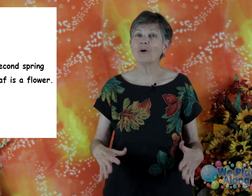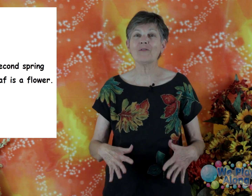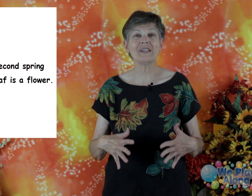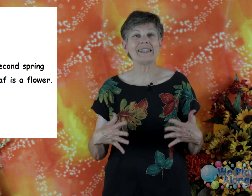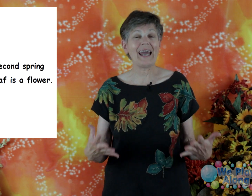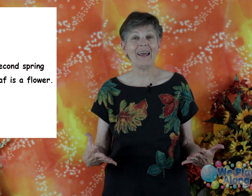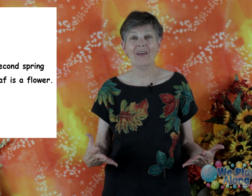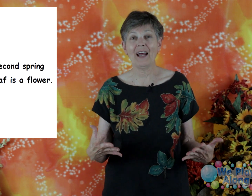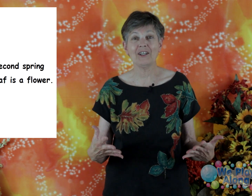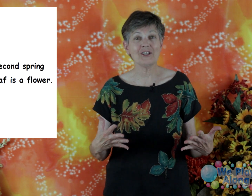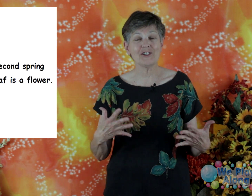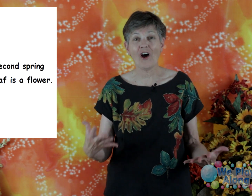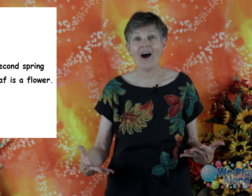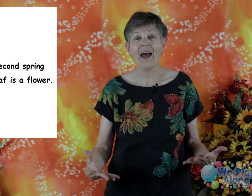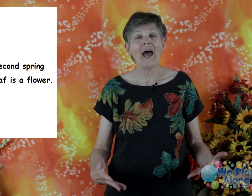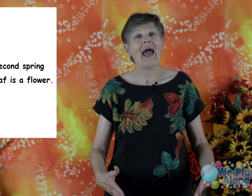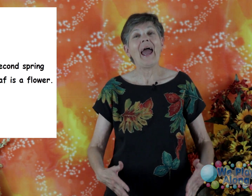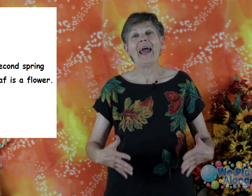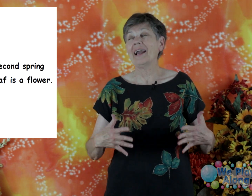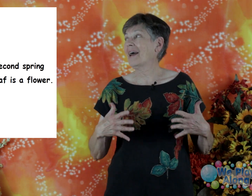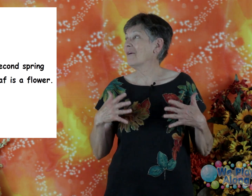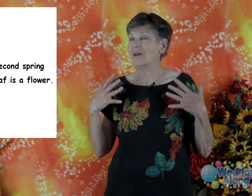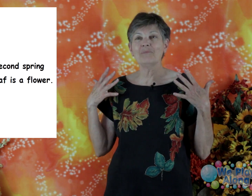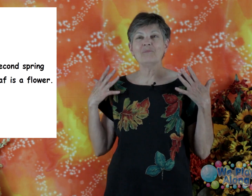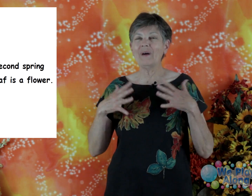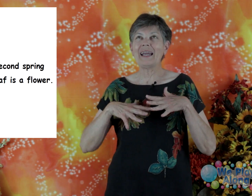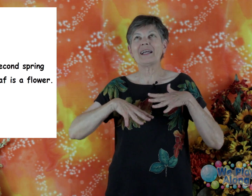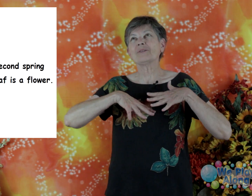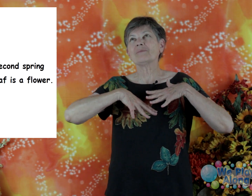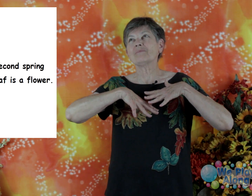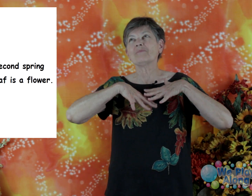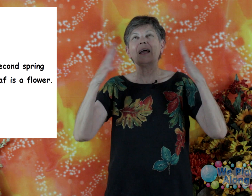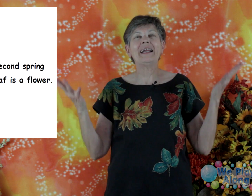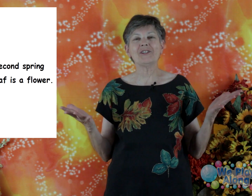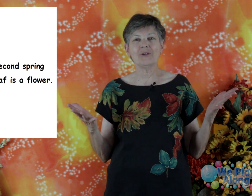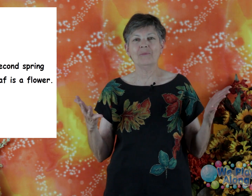of a saying that I just saw, but it